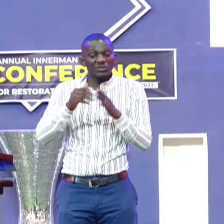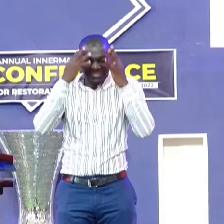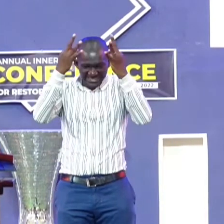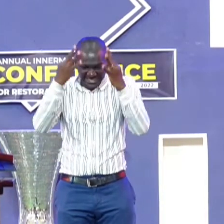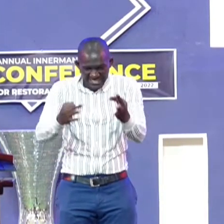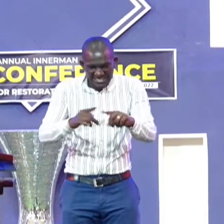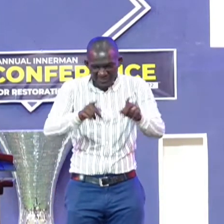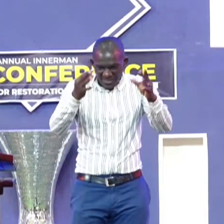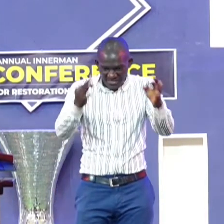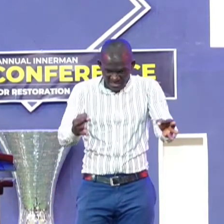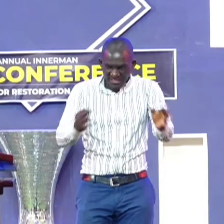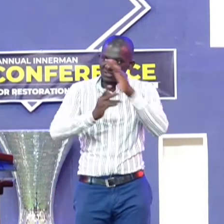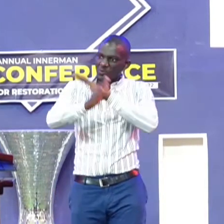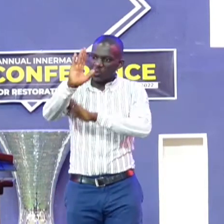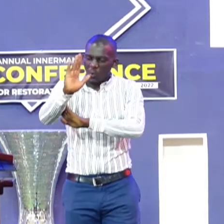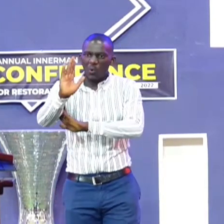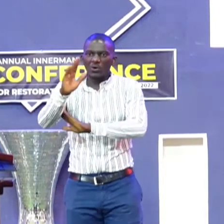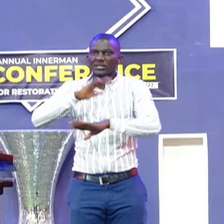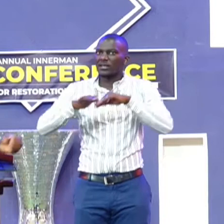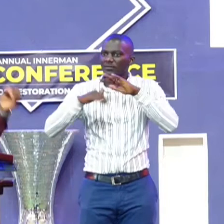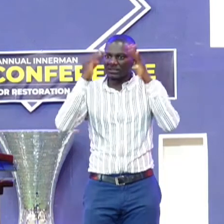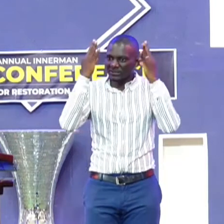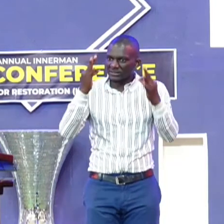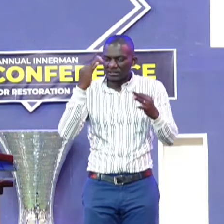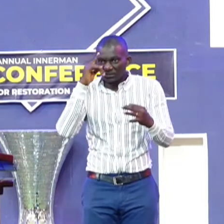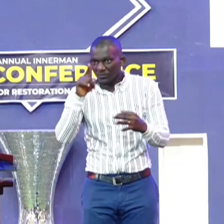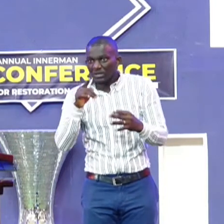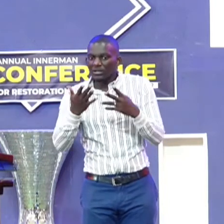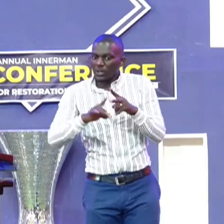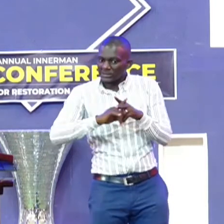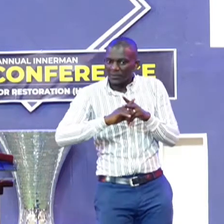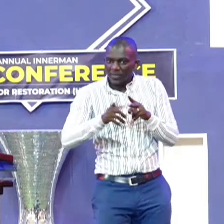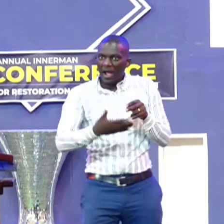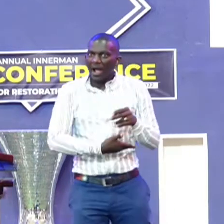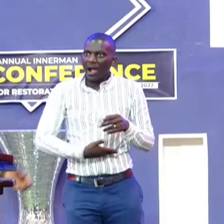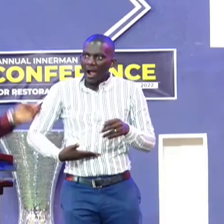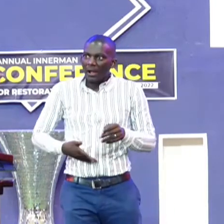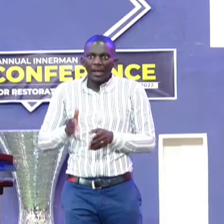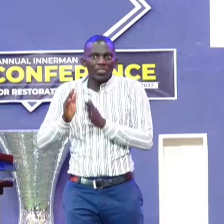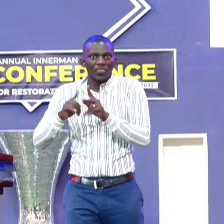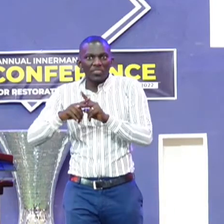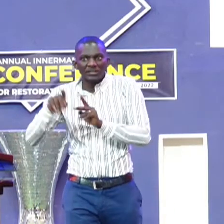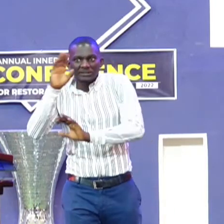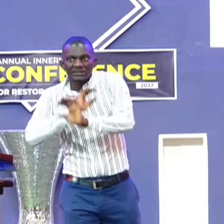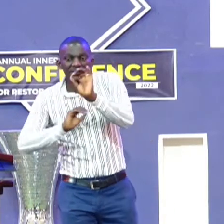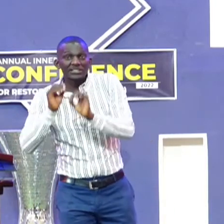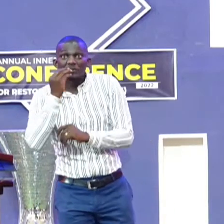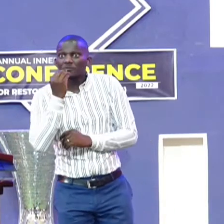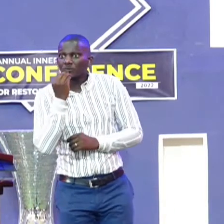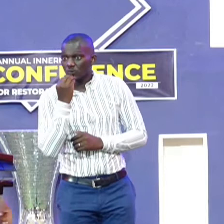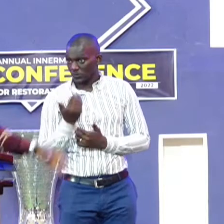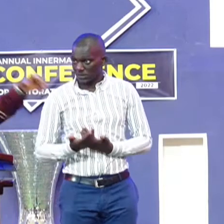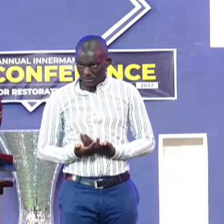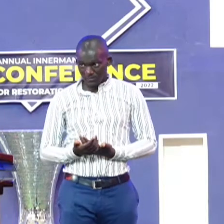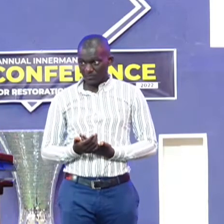Because there is a man who made a decision that the Lord did not decide for him. He was running from famine. He was looking